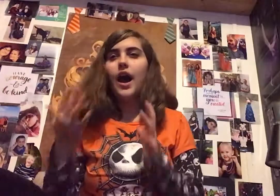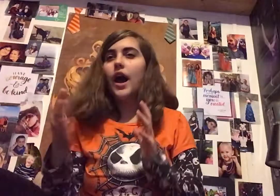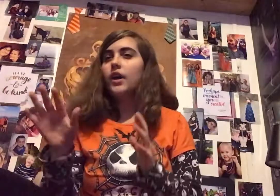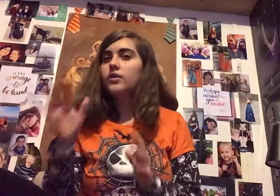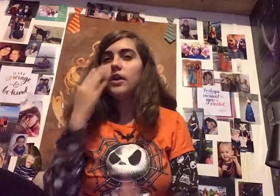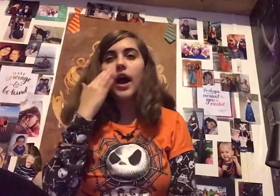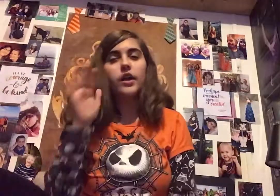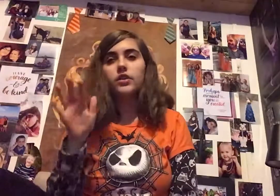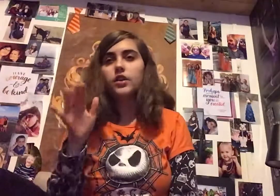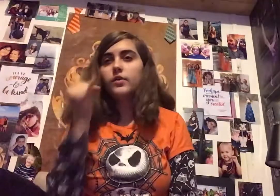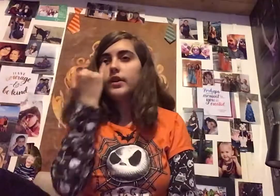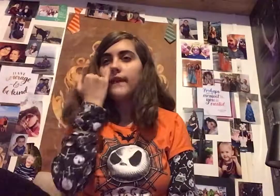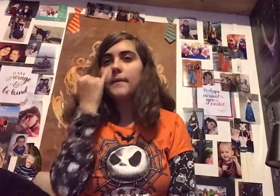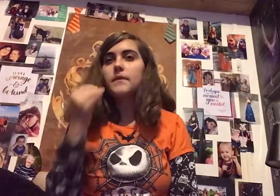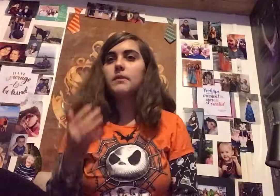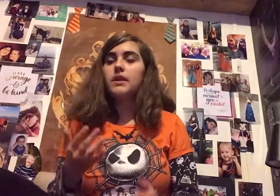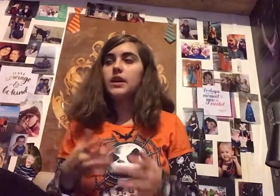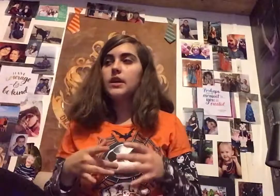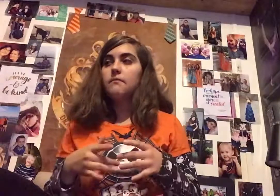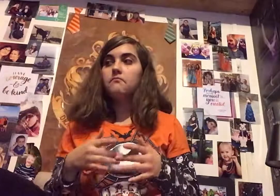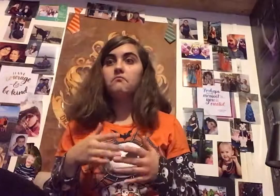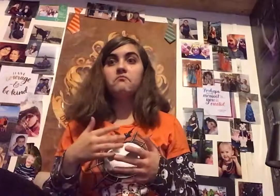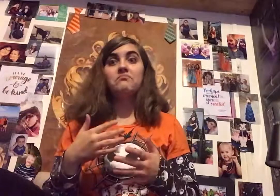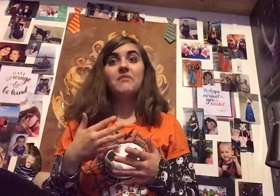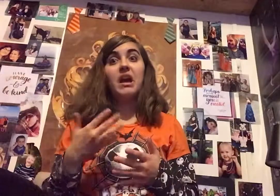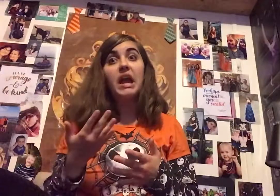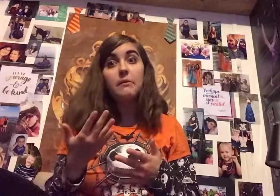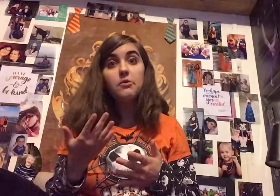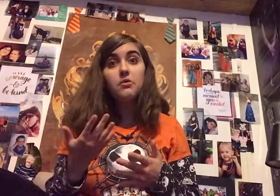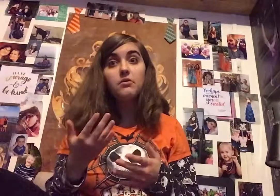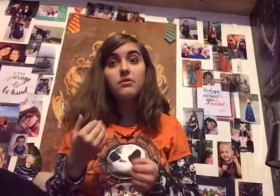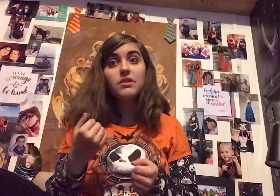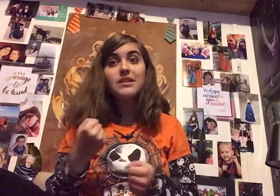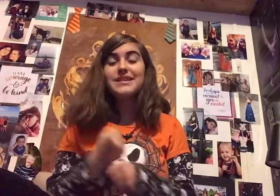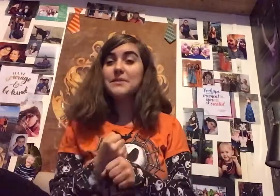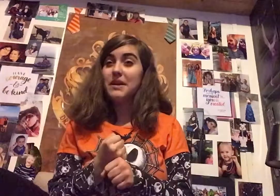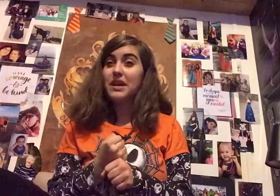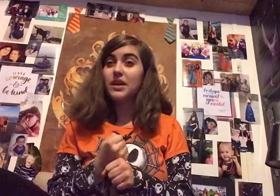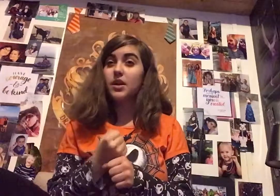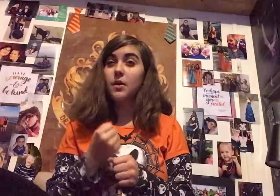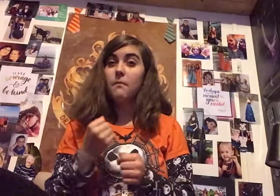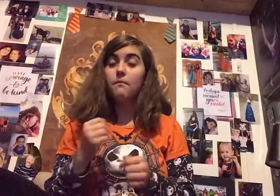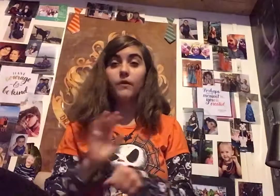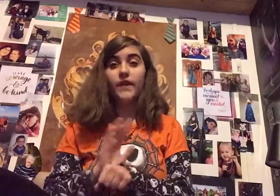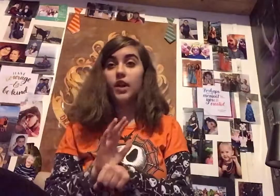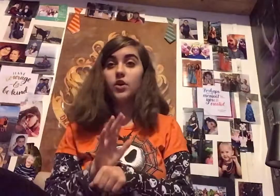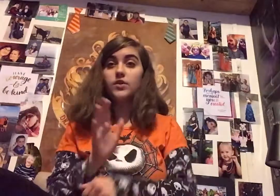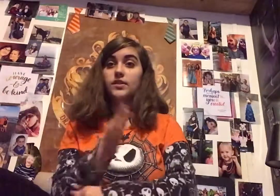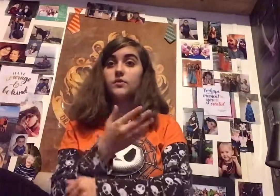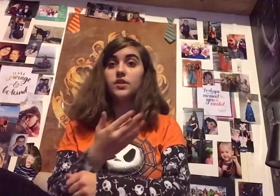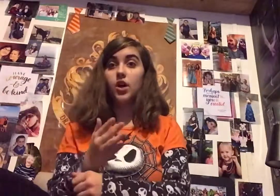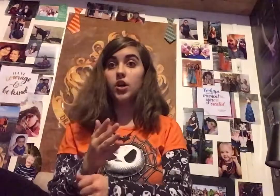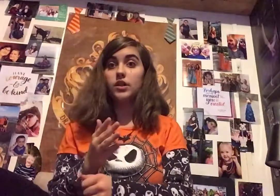I don't know if I'm gonna be able to make more videos,